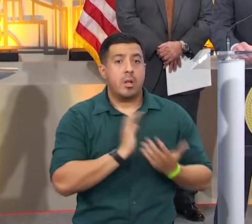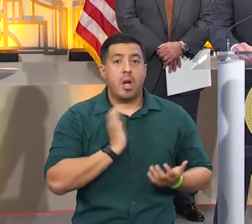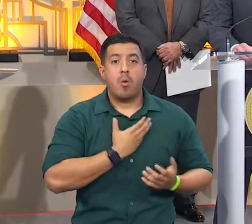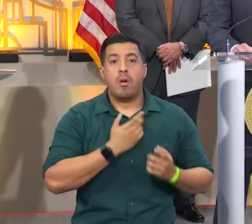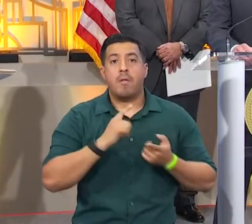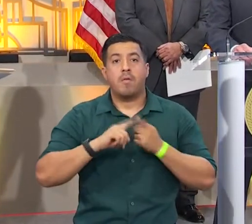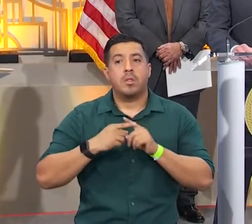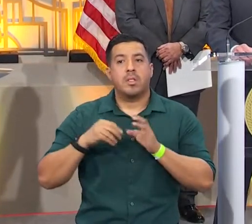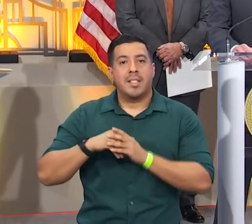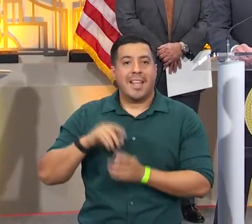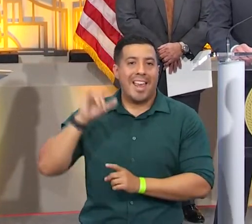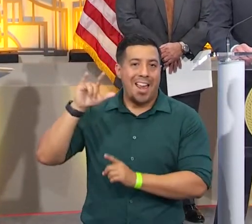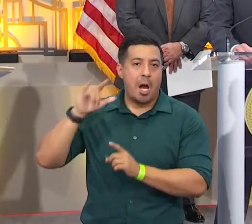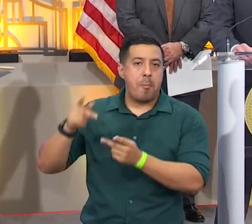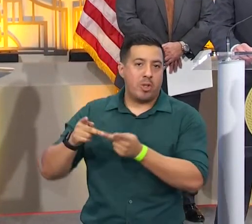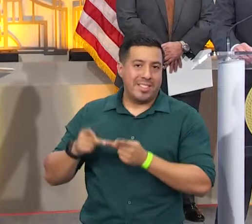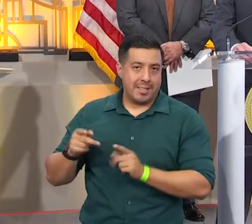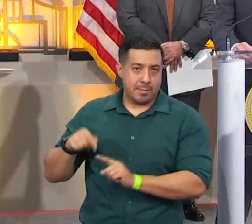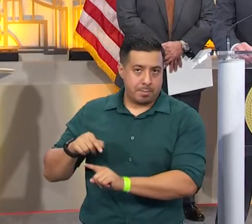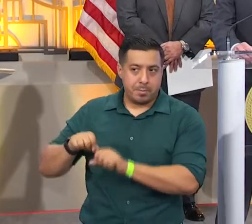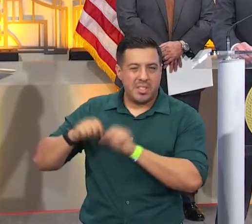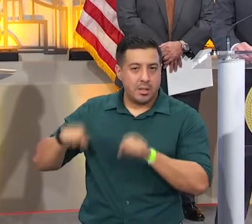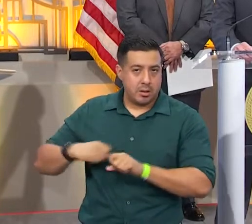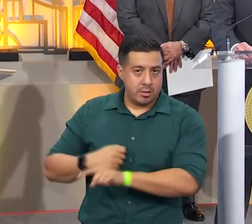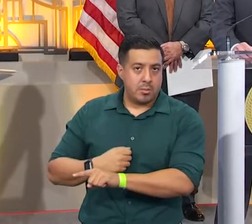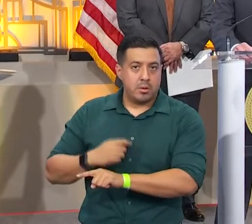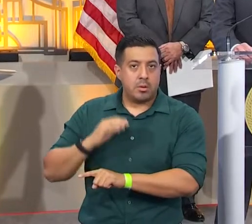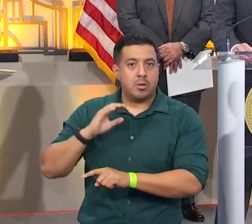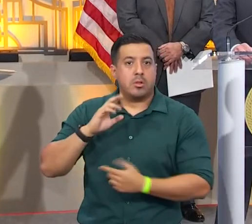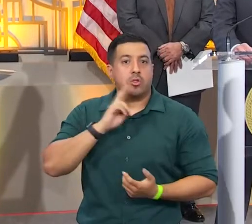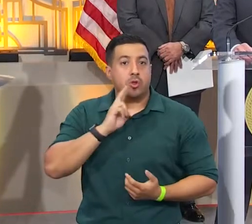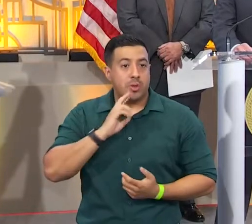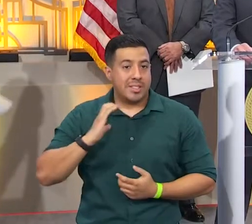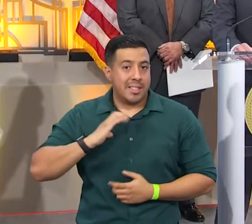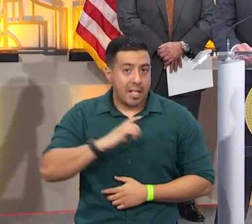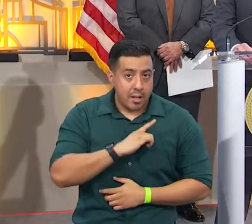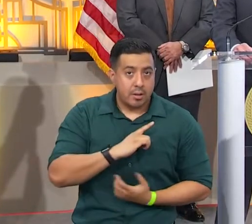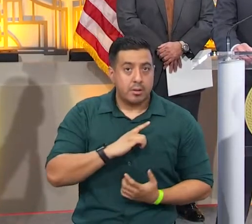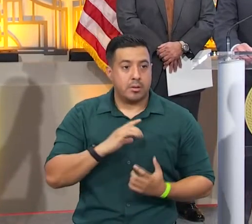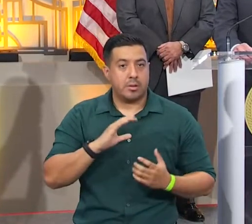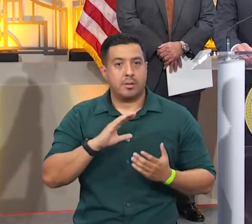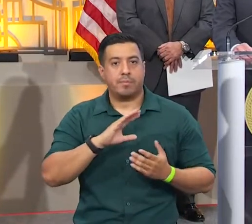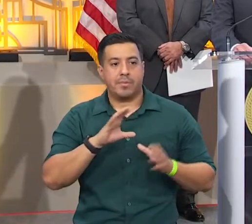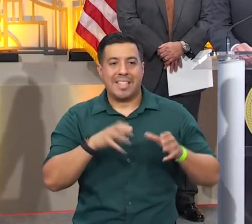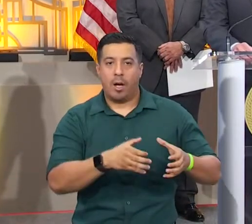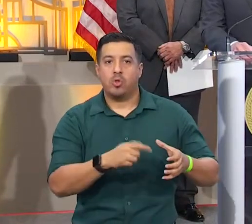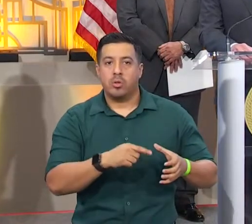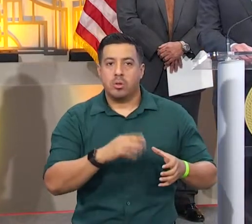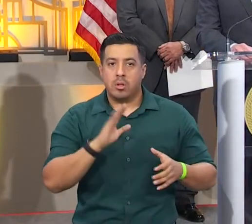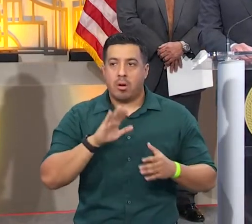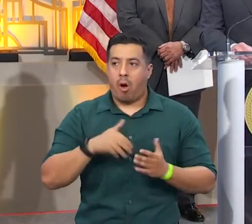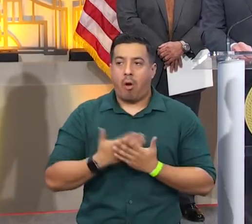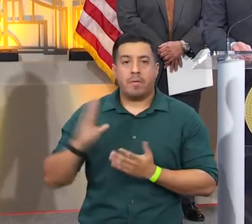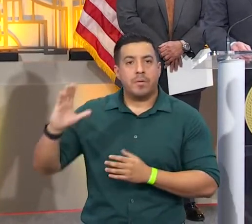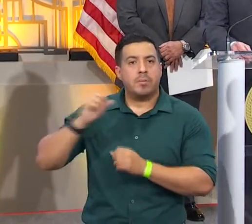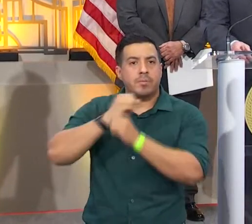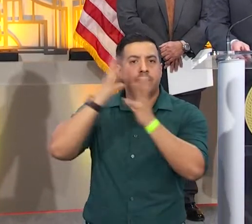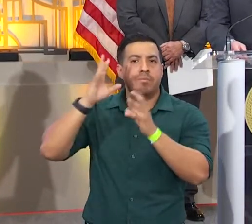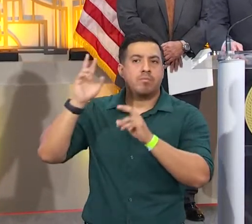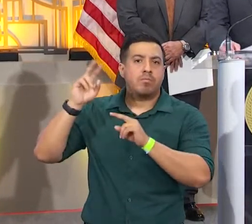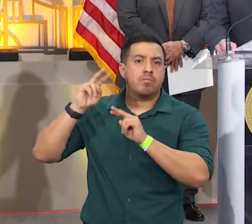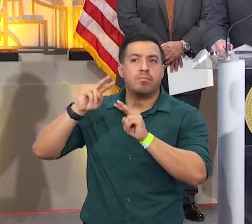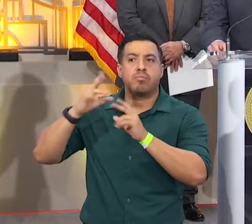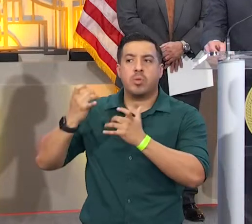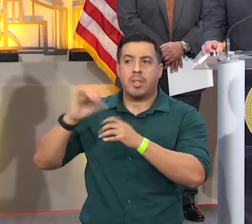friends at the Houston Airport System, the Houston City Council, Mayor Sylvester Turner, for the innovative vision you are now implementing